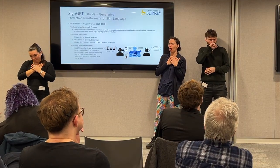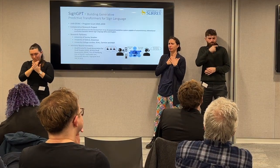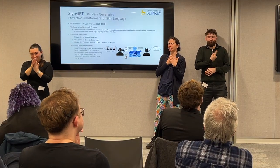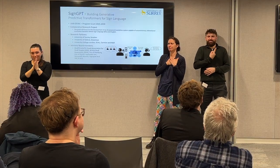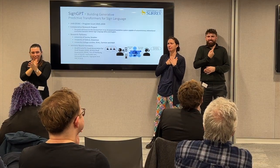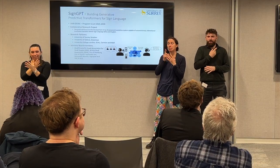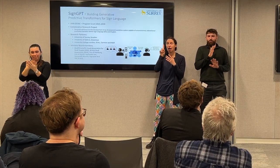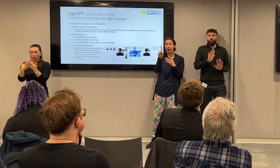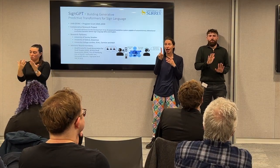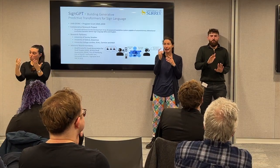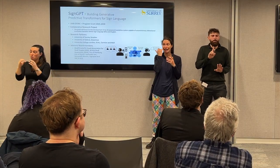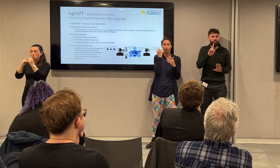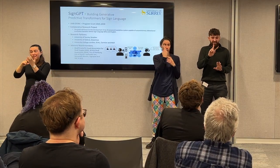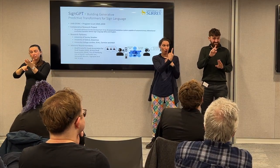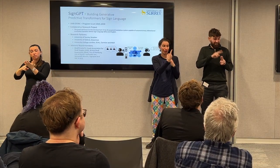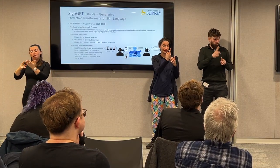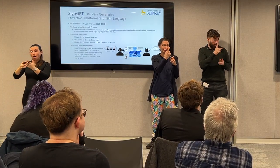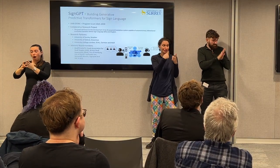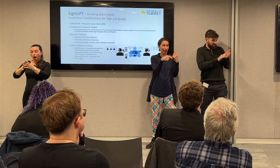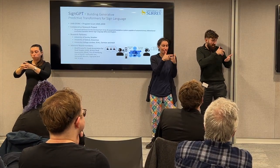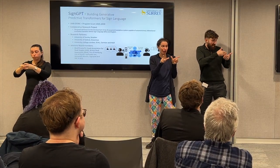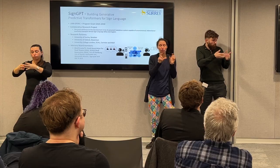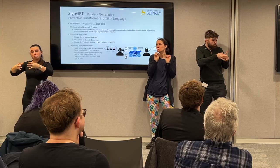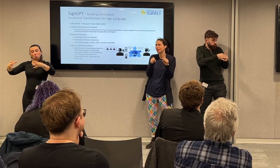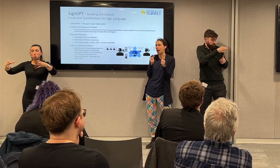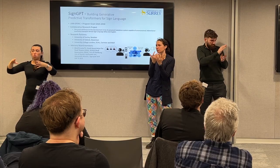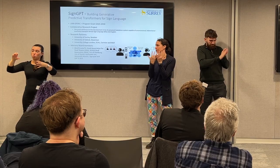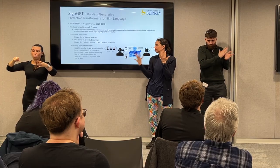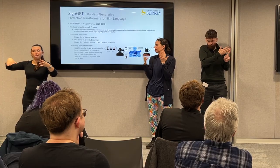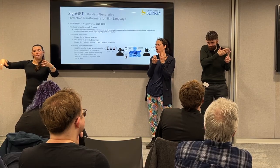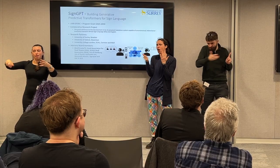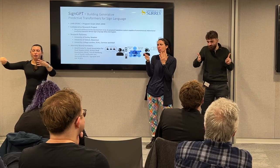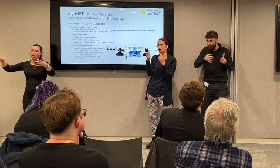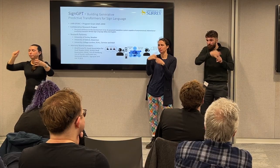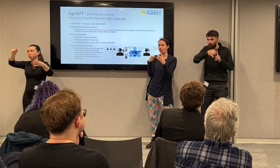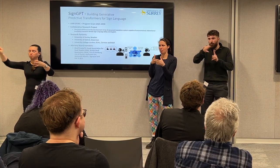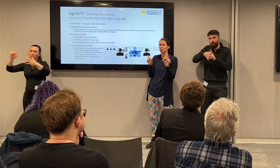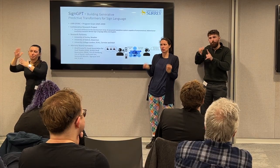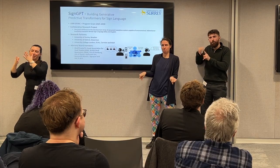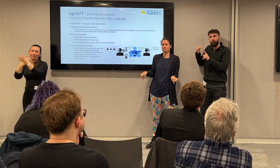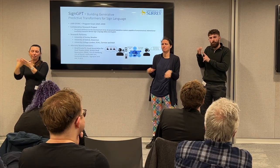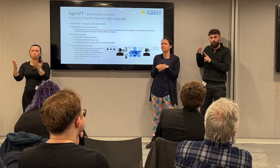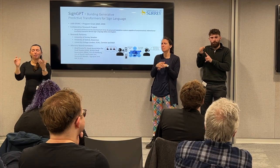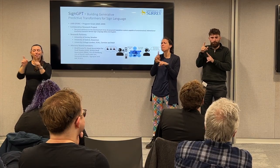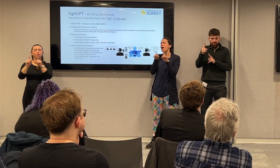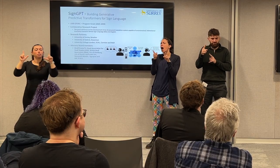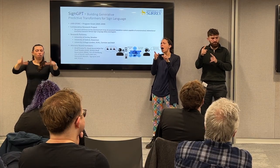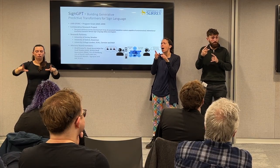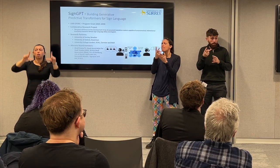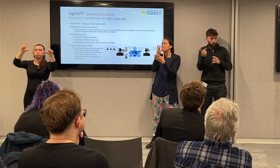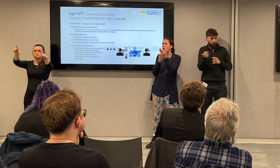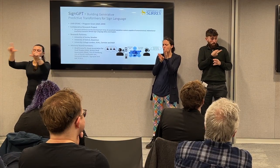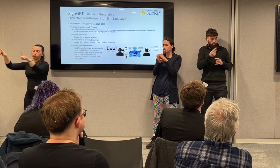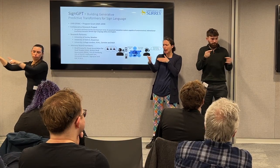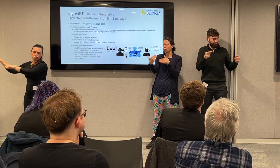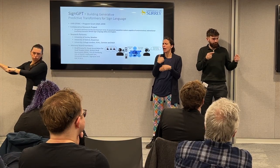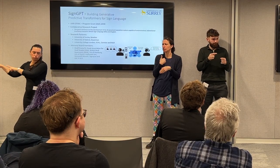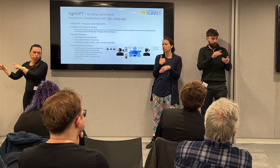make progress in one sign language, then we can make progress in many. But in both directions. So we're interested in building systems that